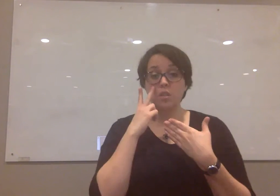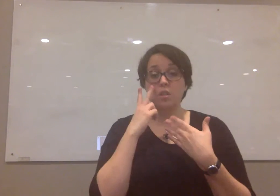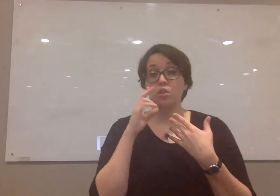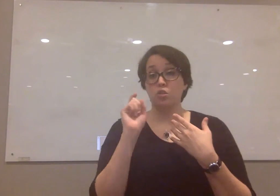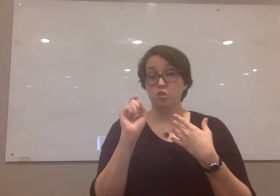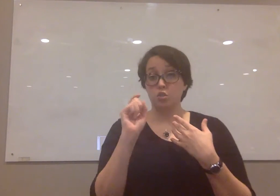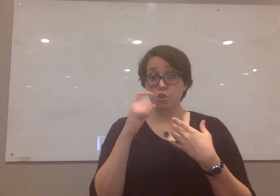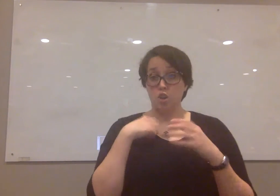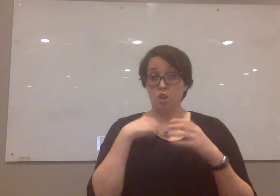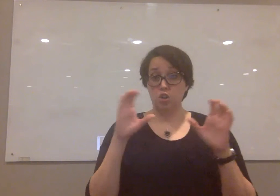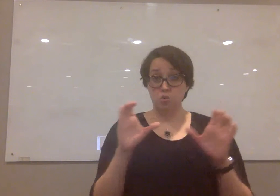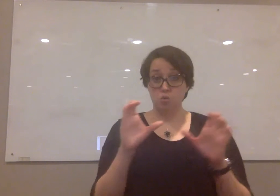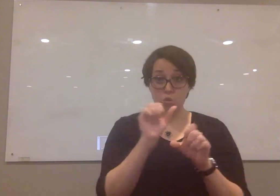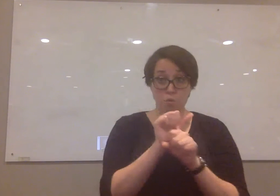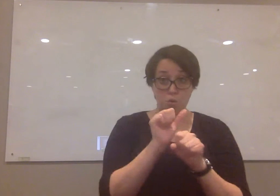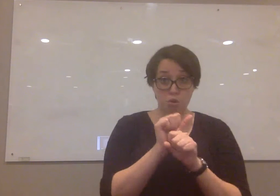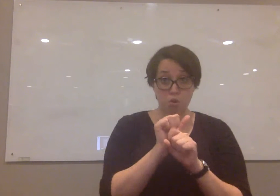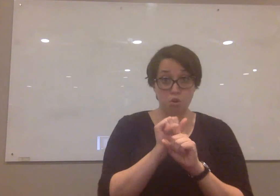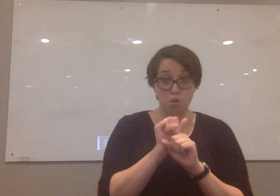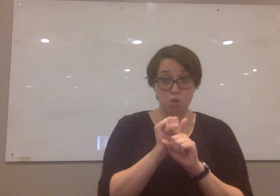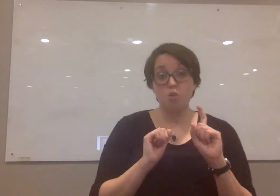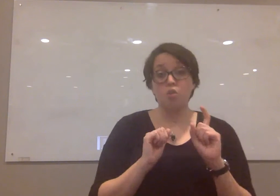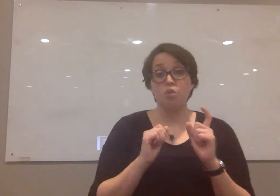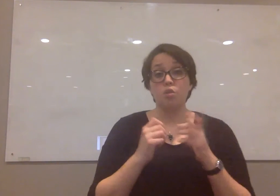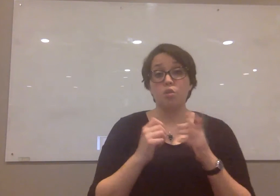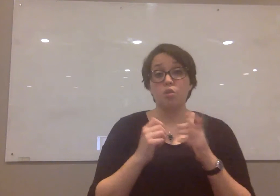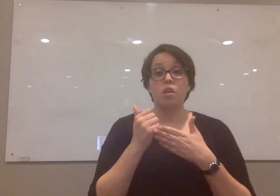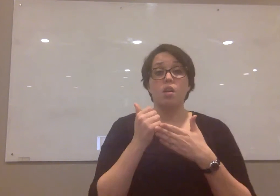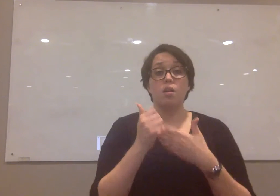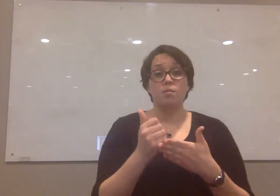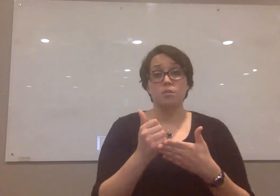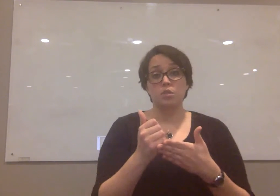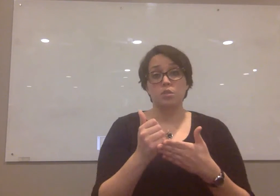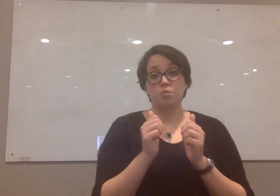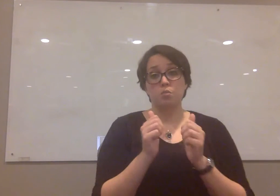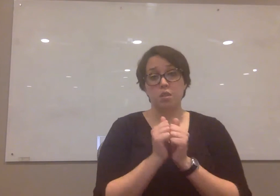do this work? And that helps with idempotence, which is very important.